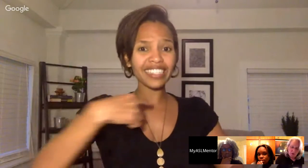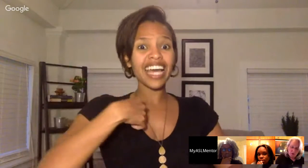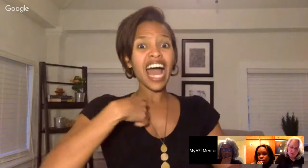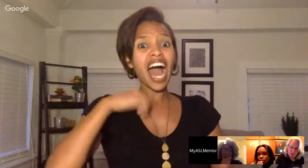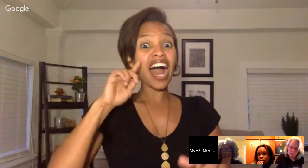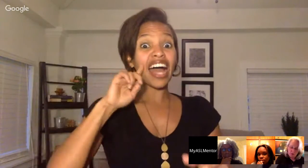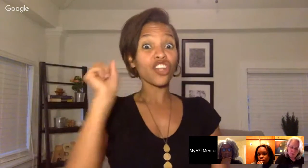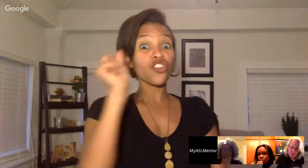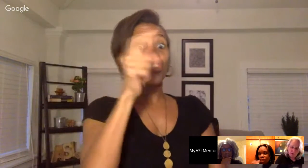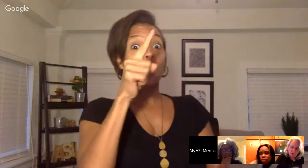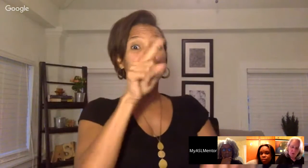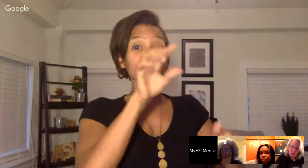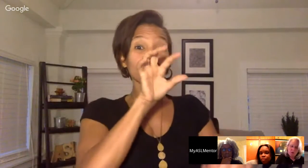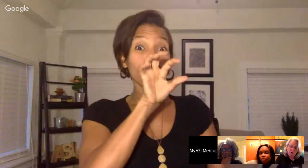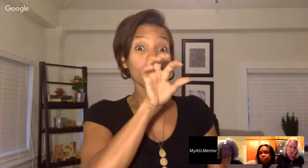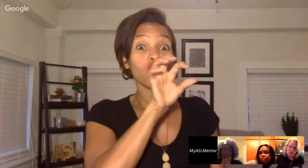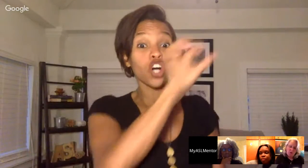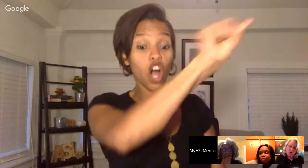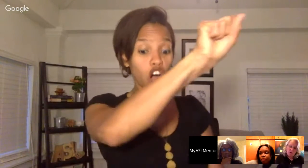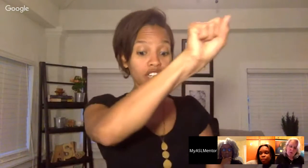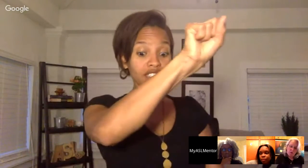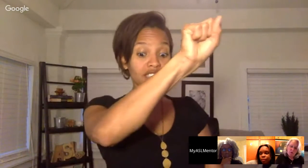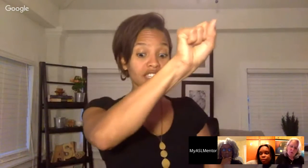signs, I notice, caught,